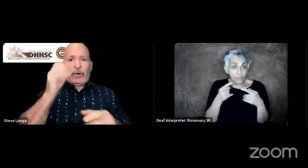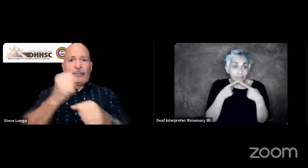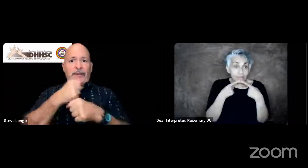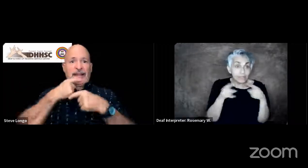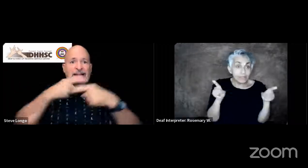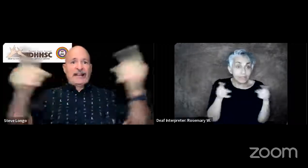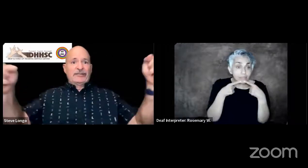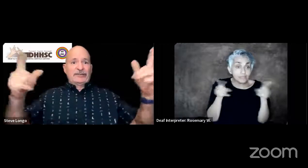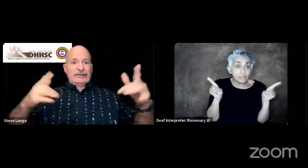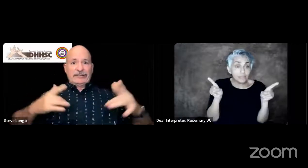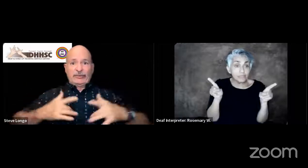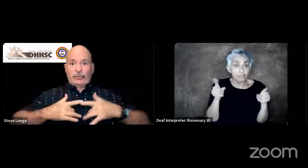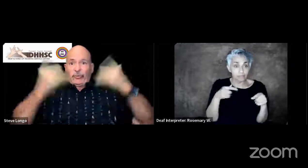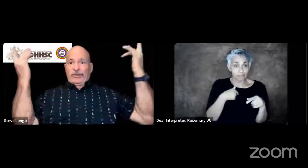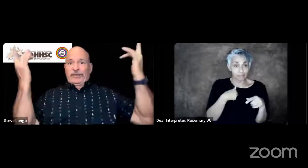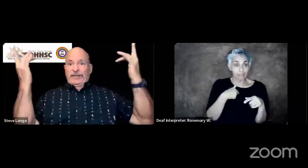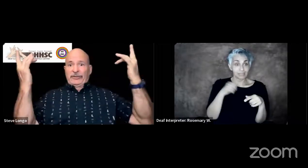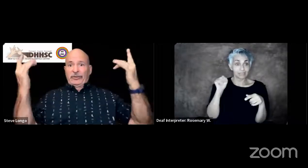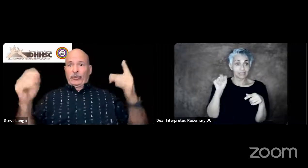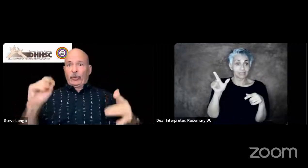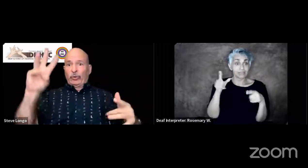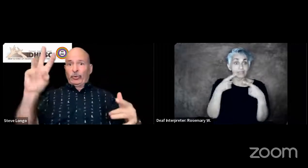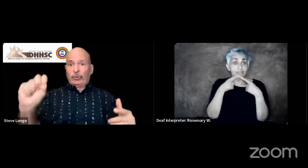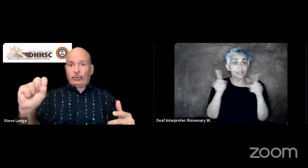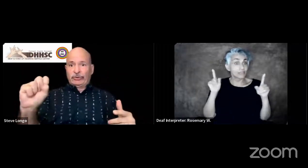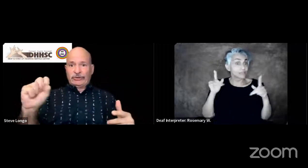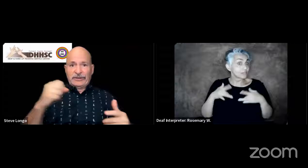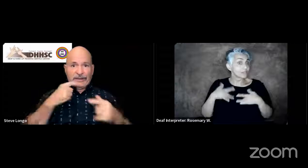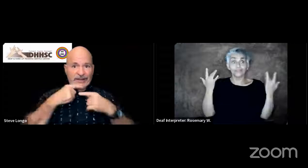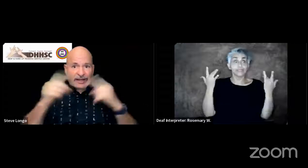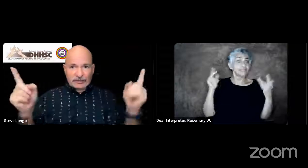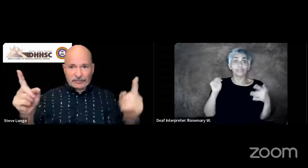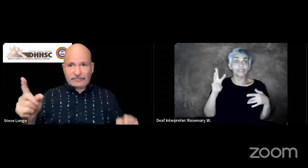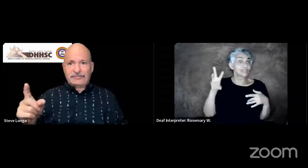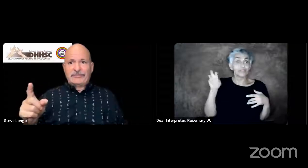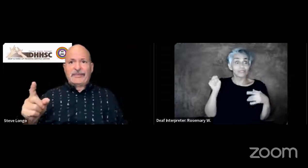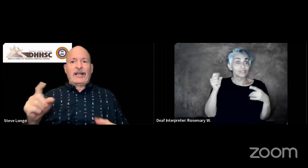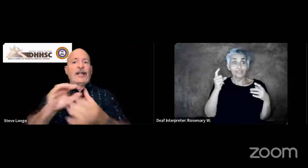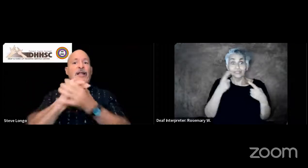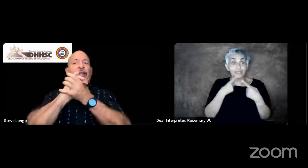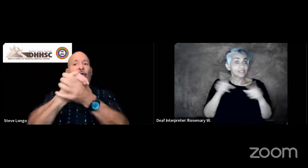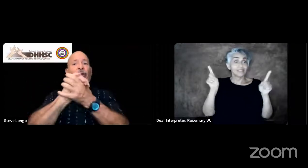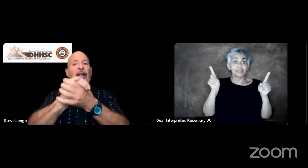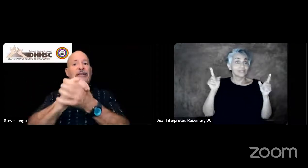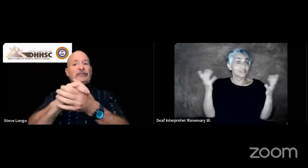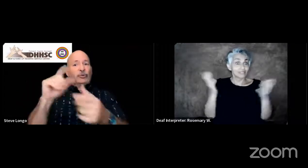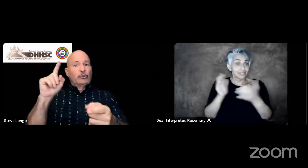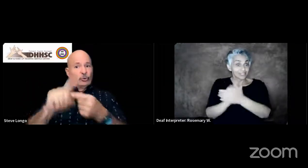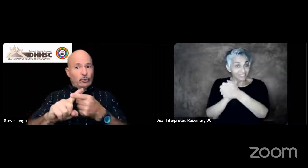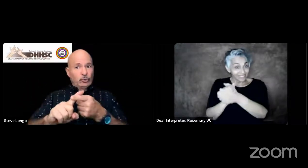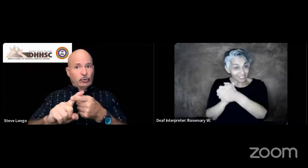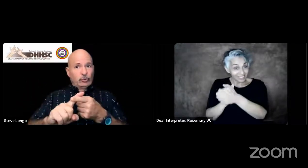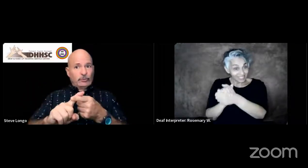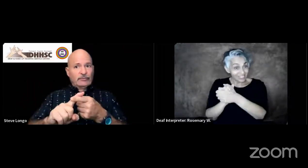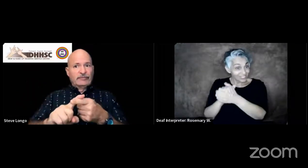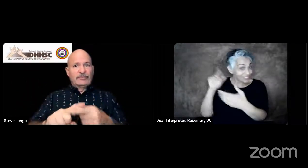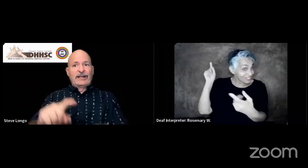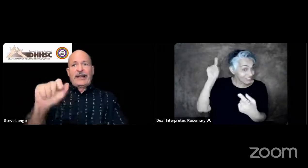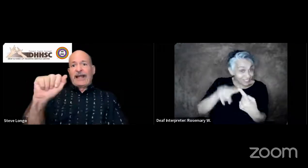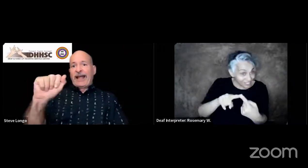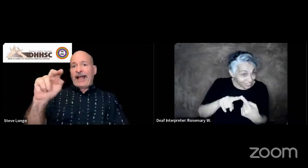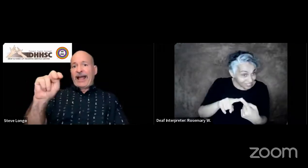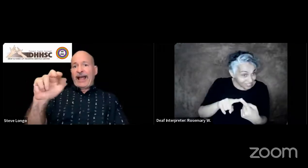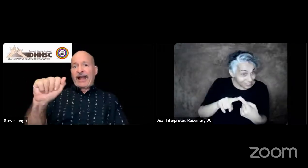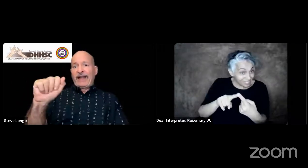Going through the agenda, I do want to make an announcement, some great news. I want to